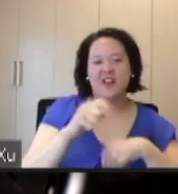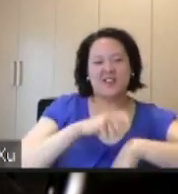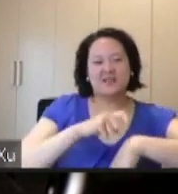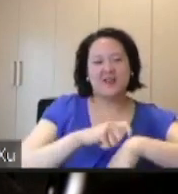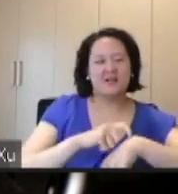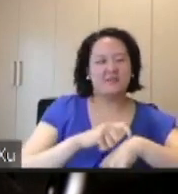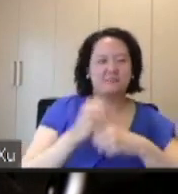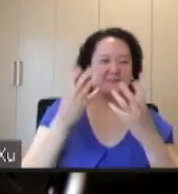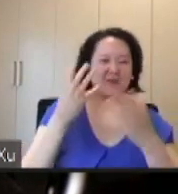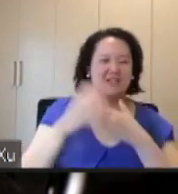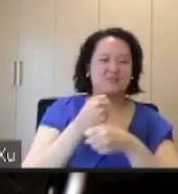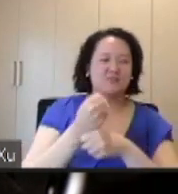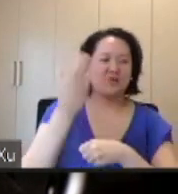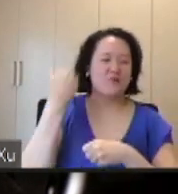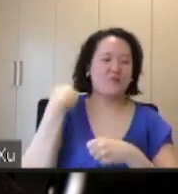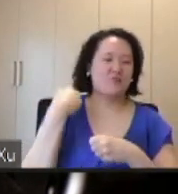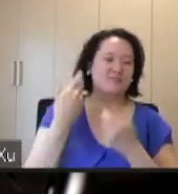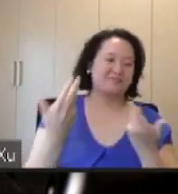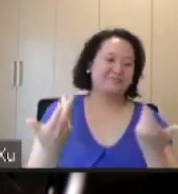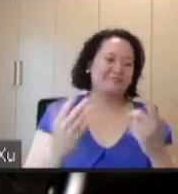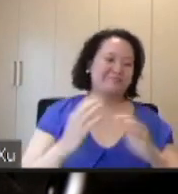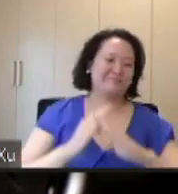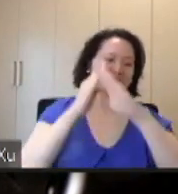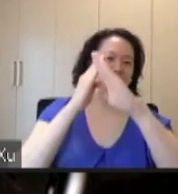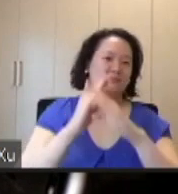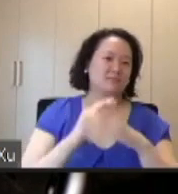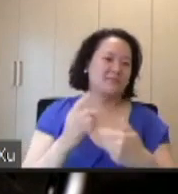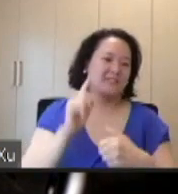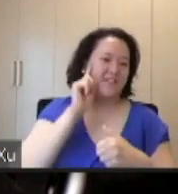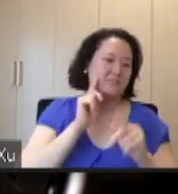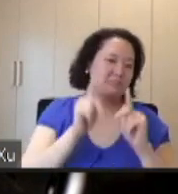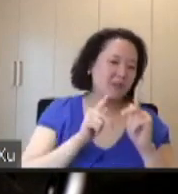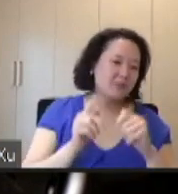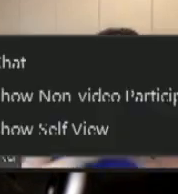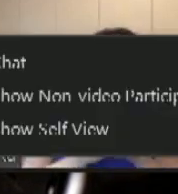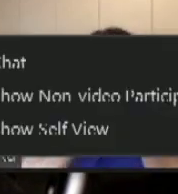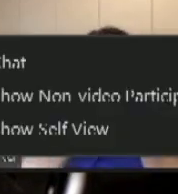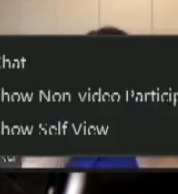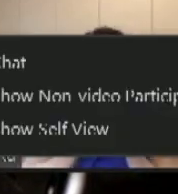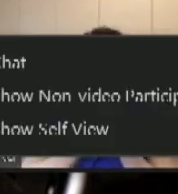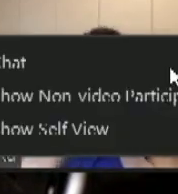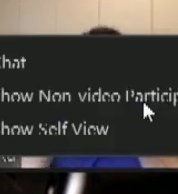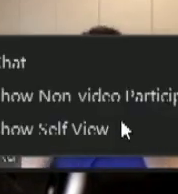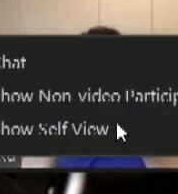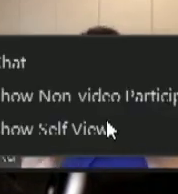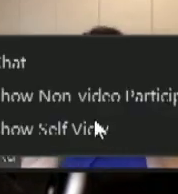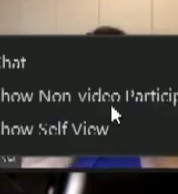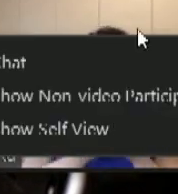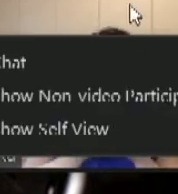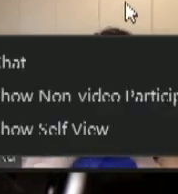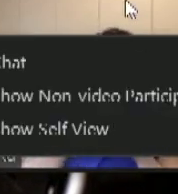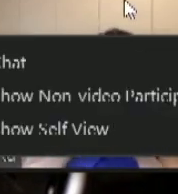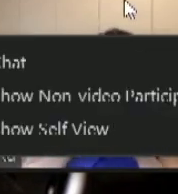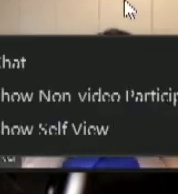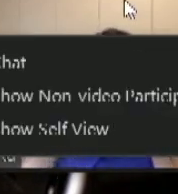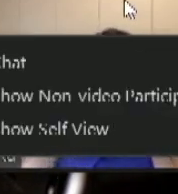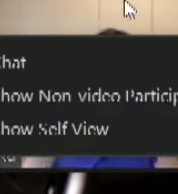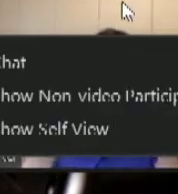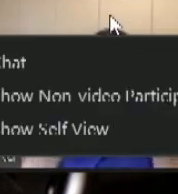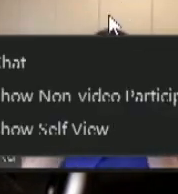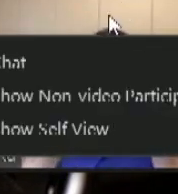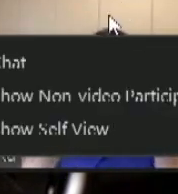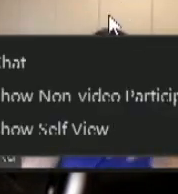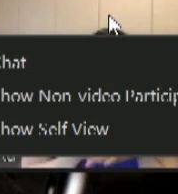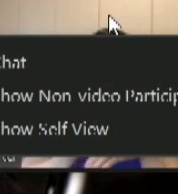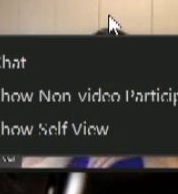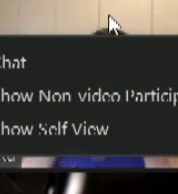American, I know that NASA, there are a lot of barriers for people who, who want to become an astronaut.